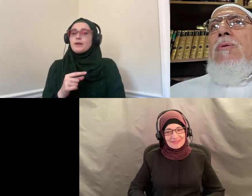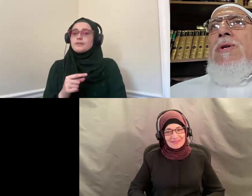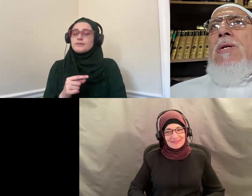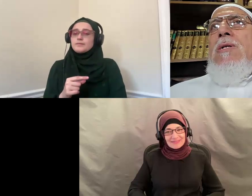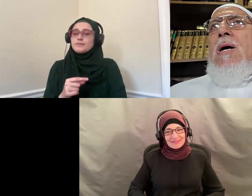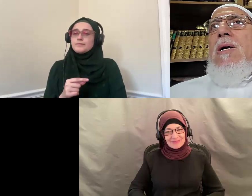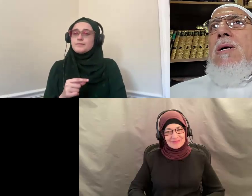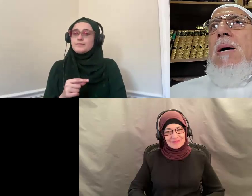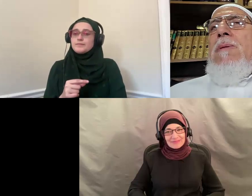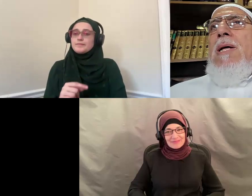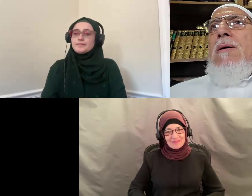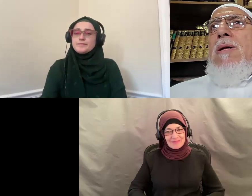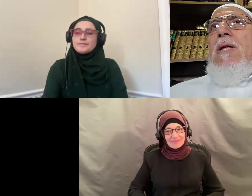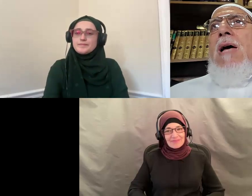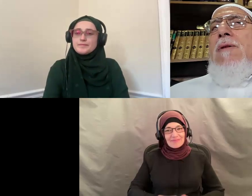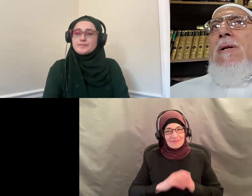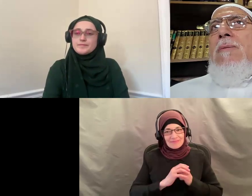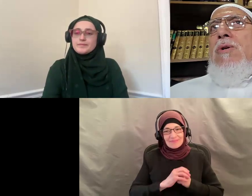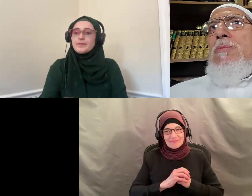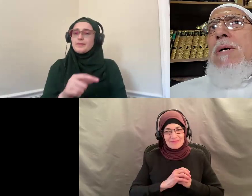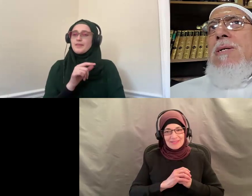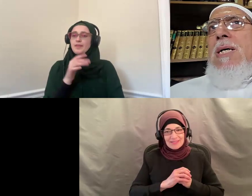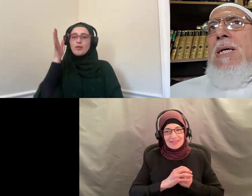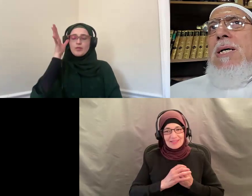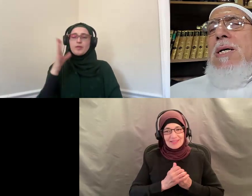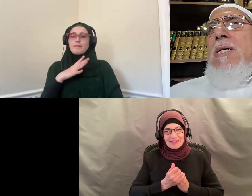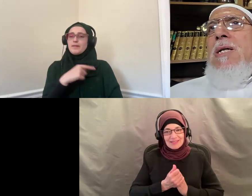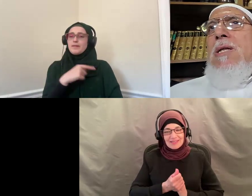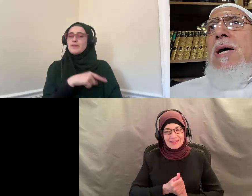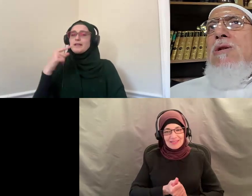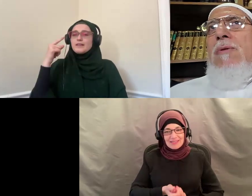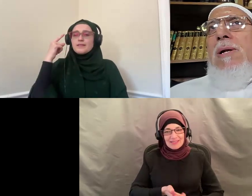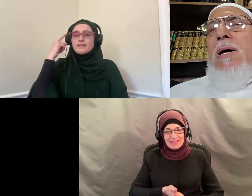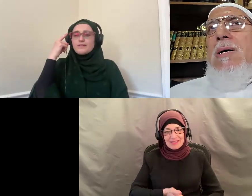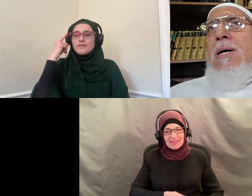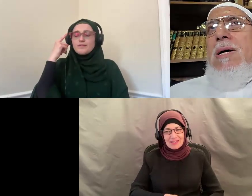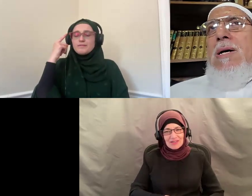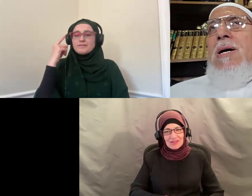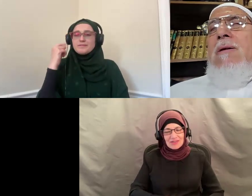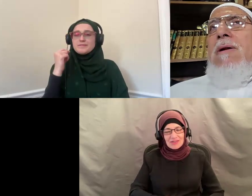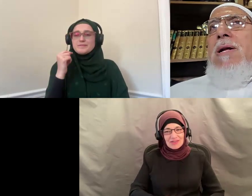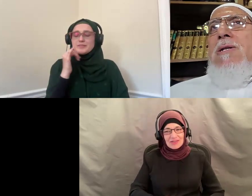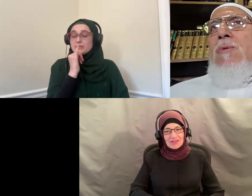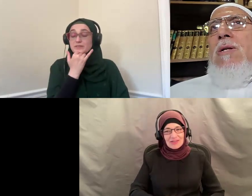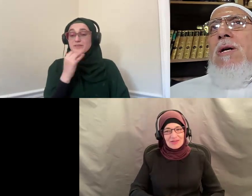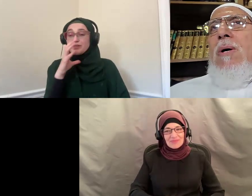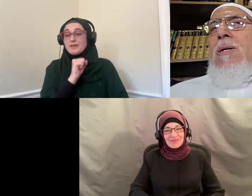our provisions are up there in the heaven, which means it is in the hands of Allah. He can